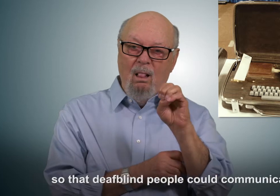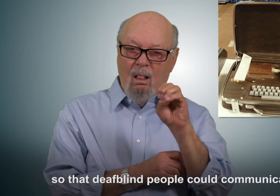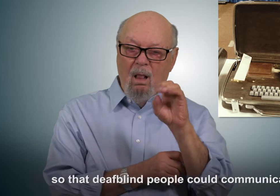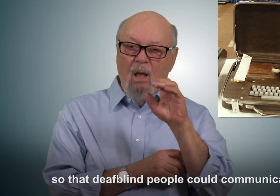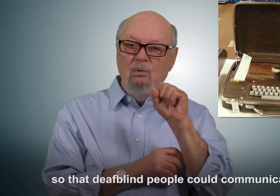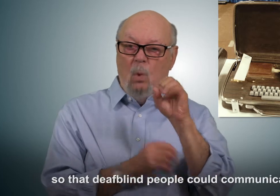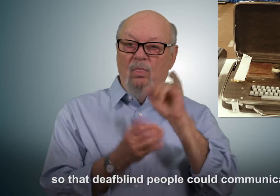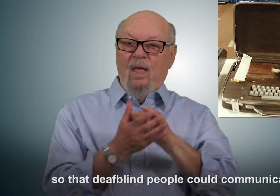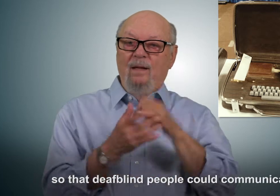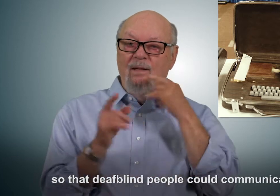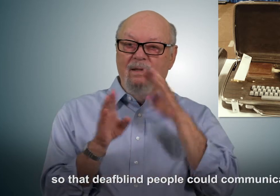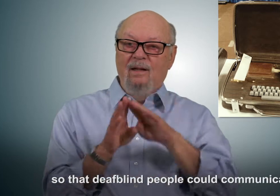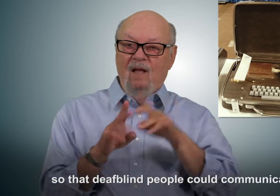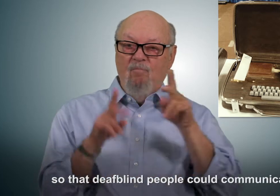that deafblind people could communicate